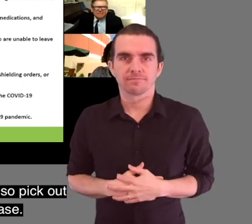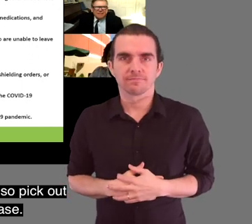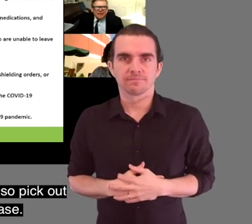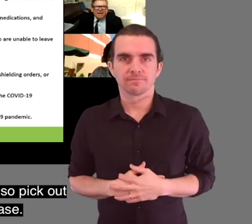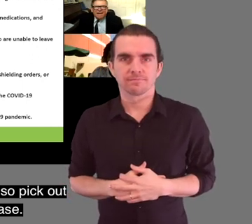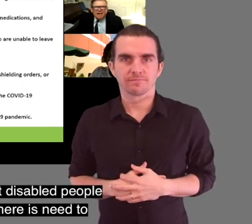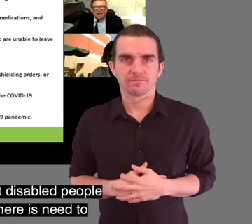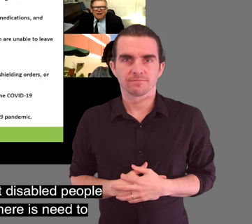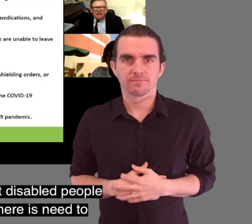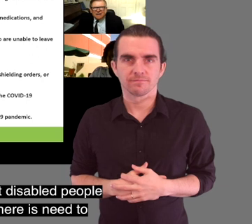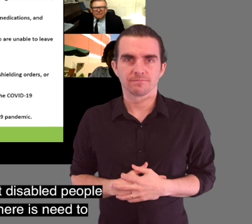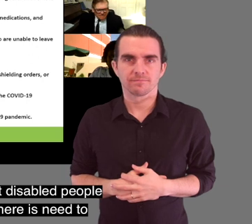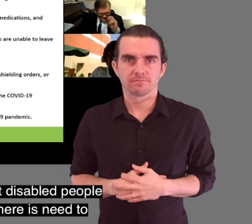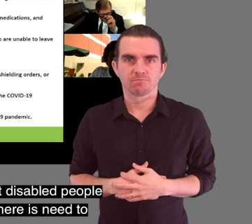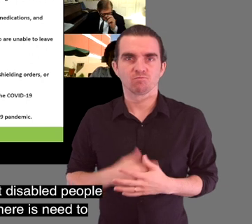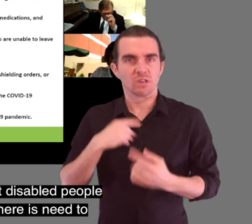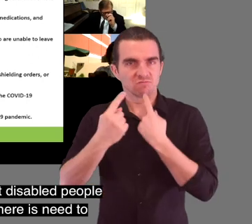Okay.